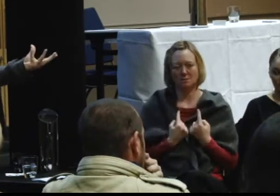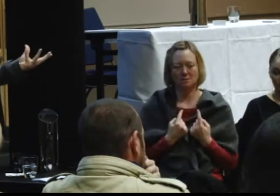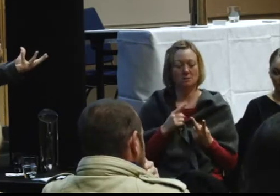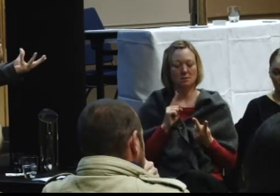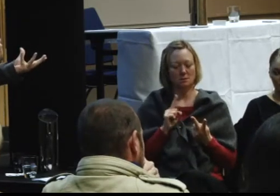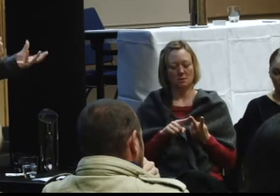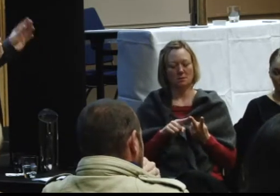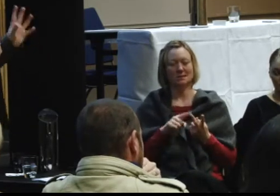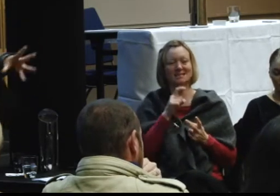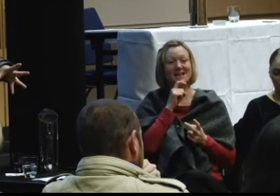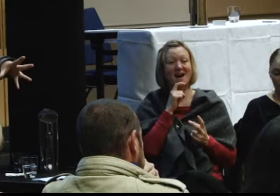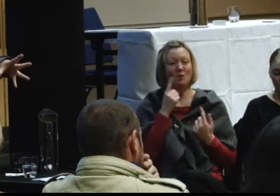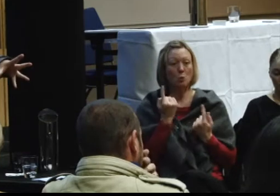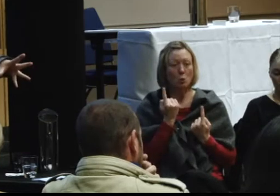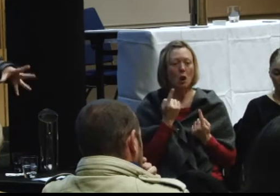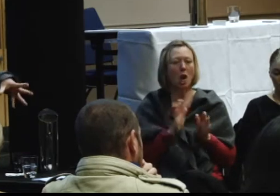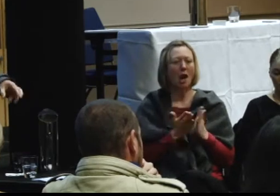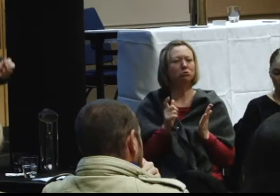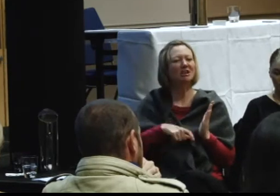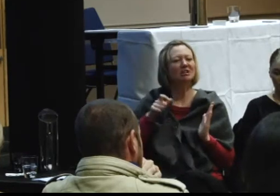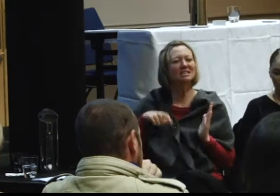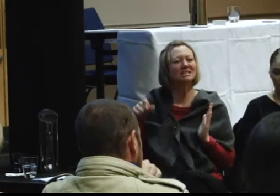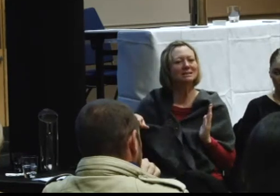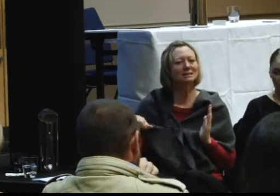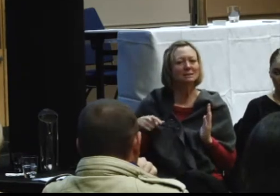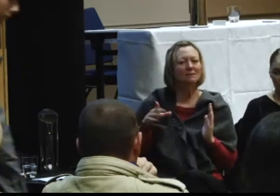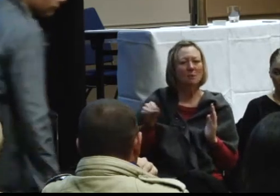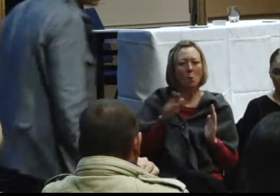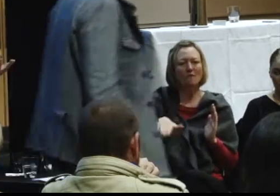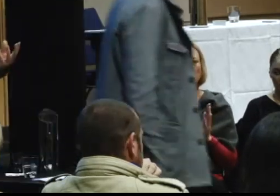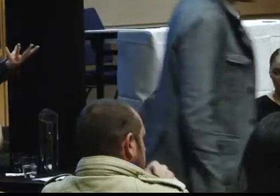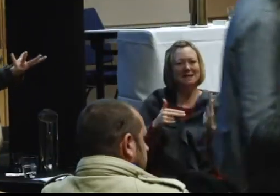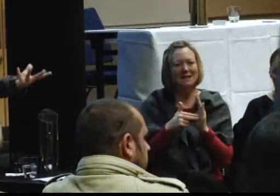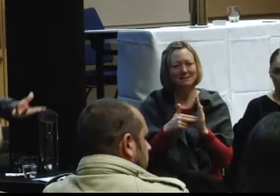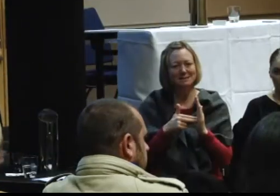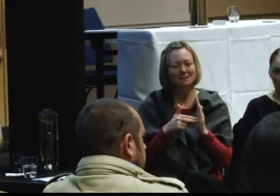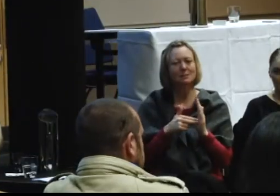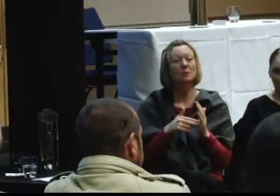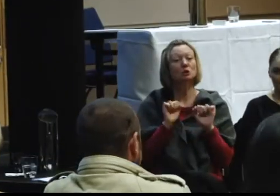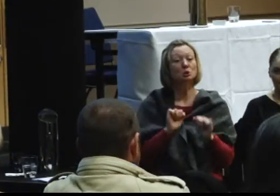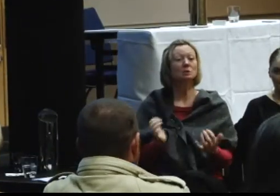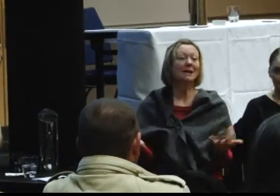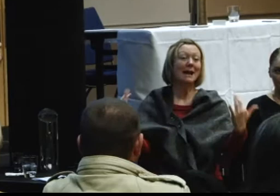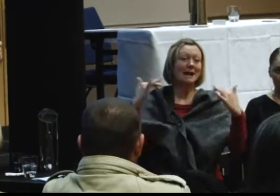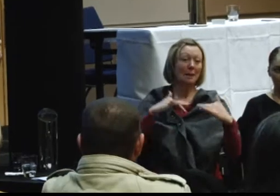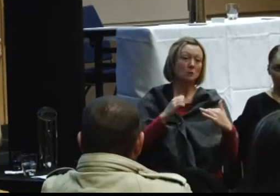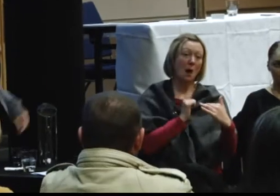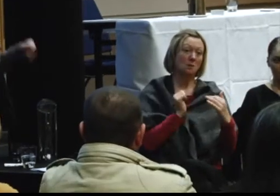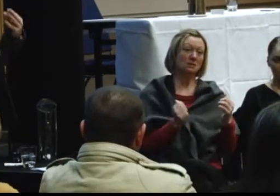We're staffed by librarians from right around New Zealand. What we find with students when they come into the site is that